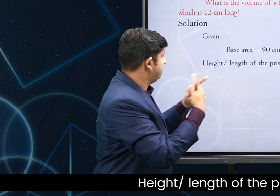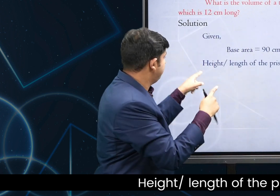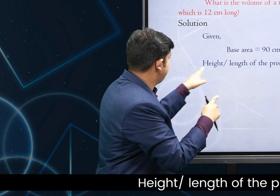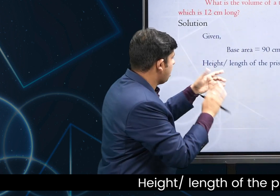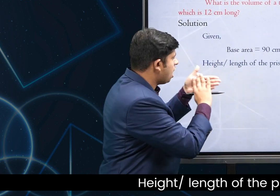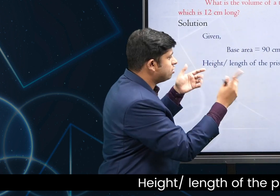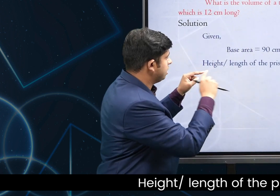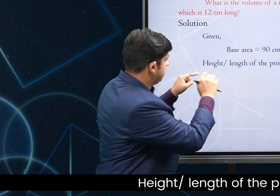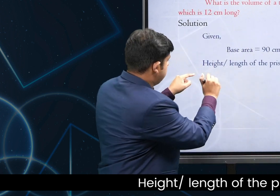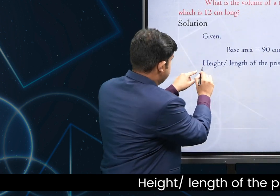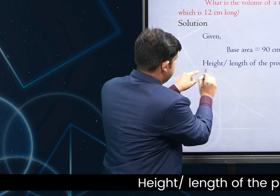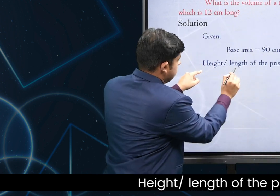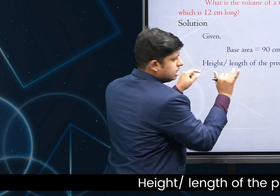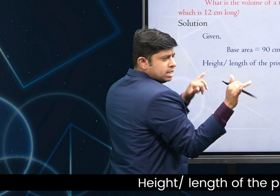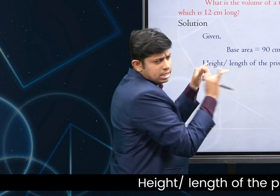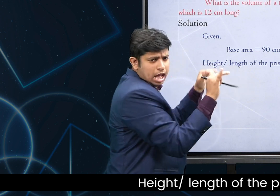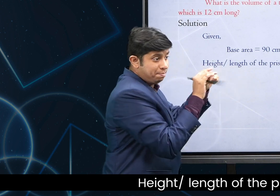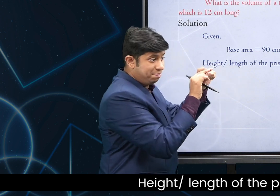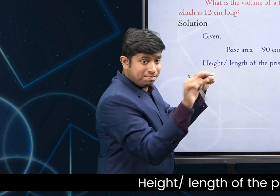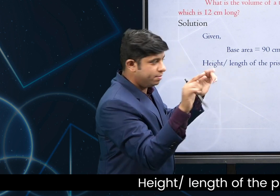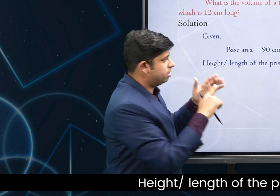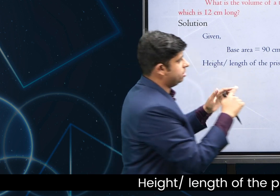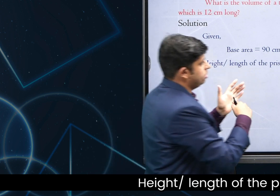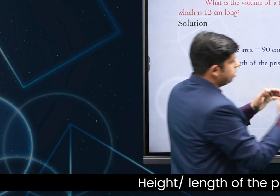height of the prism is equal to 12 cm.